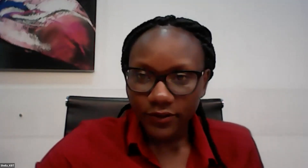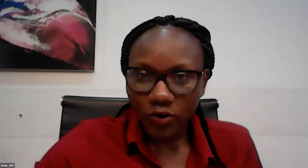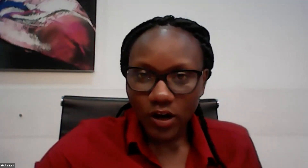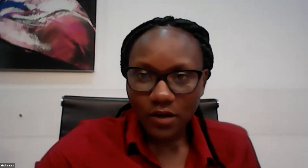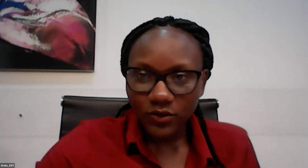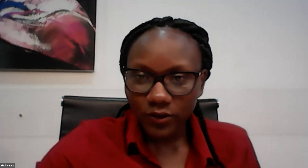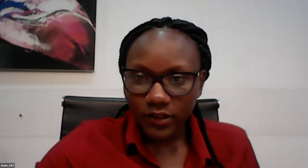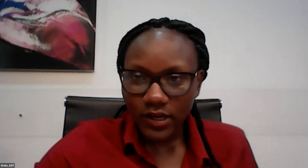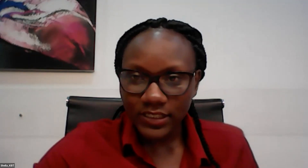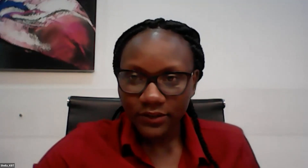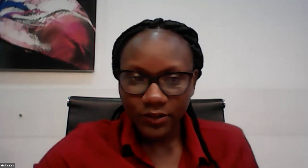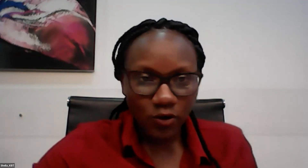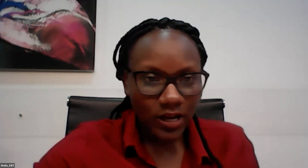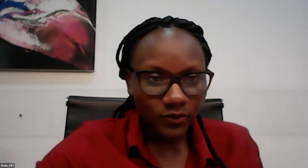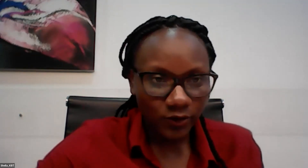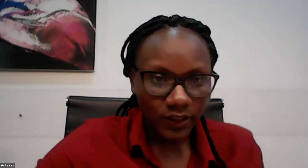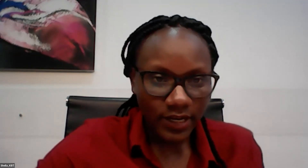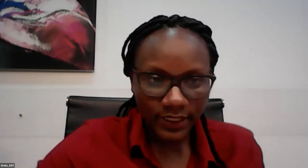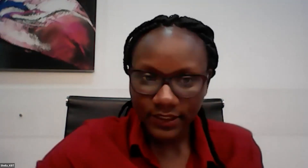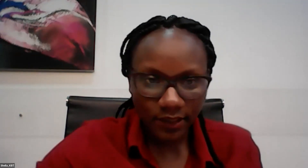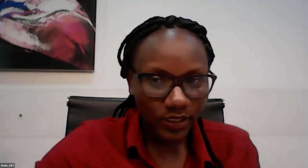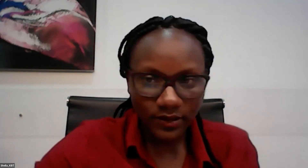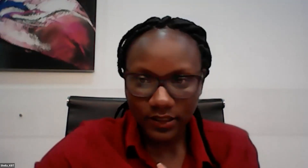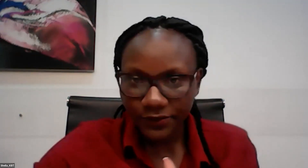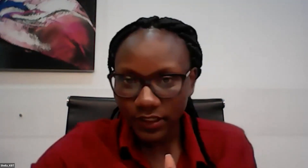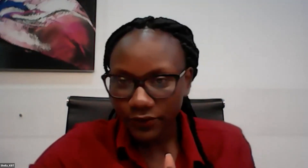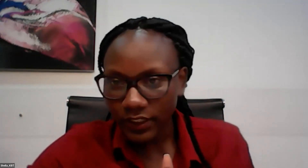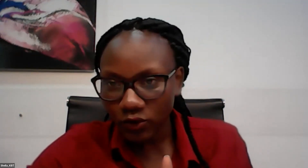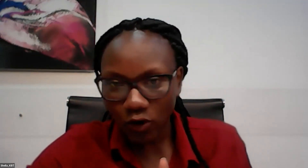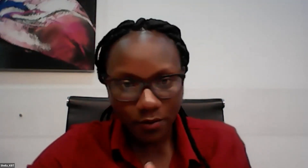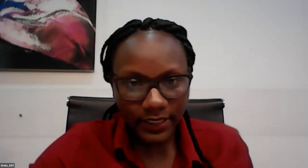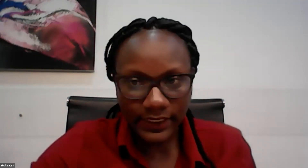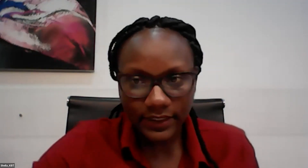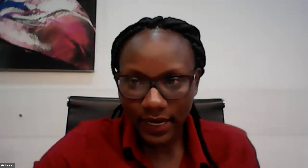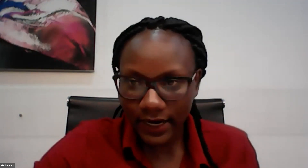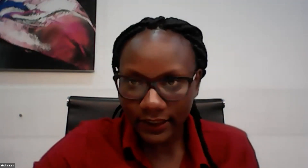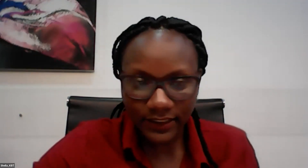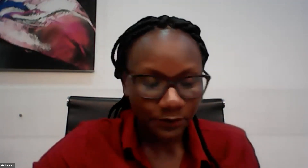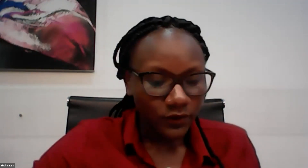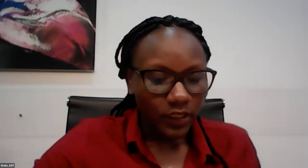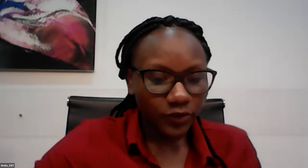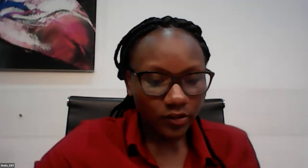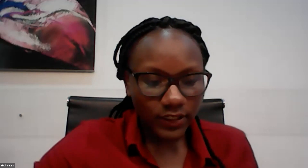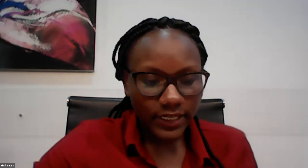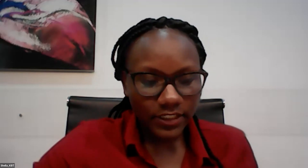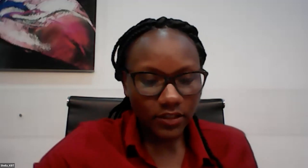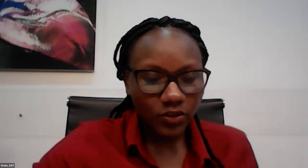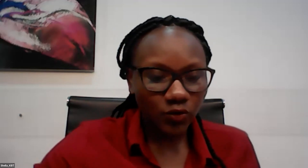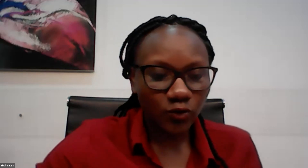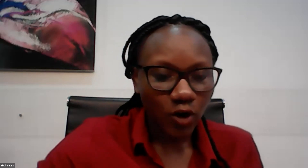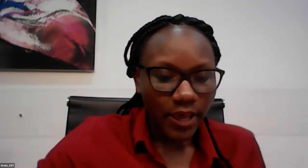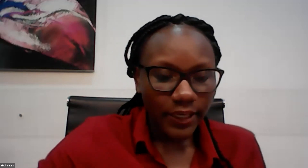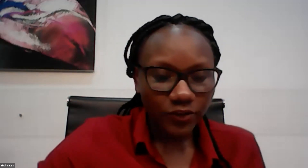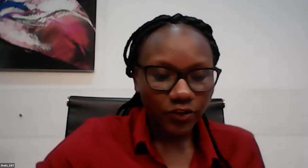As that video comes on, as I said, please let's feel free to comment, interact. If you did not get a